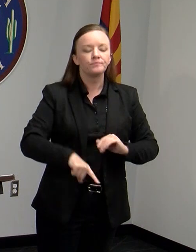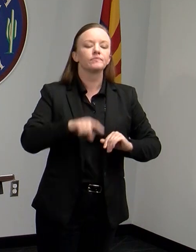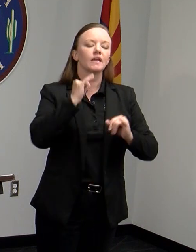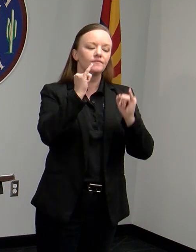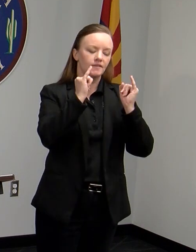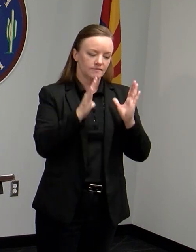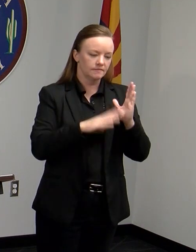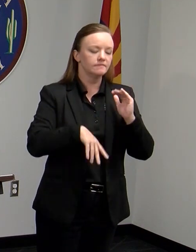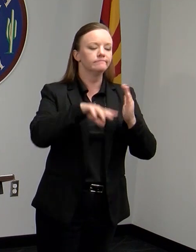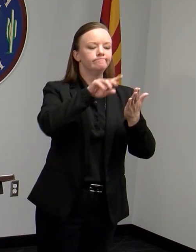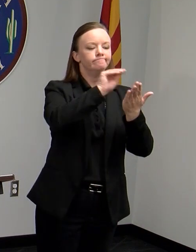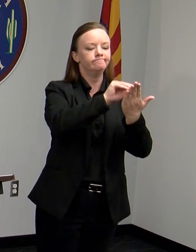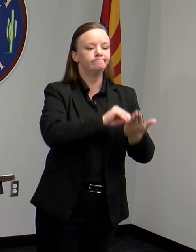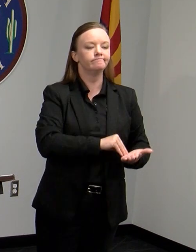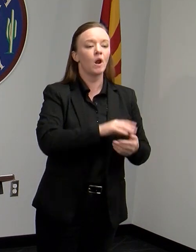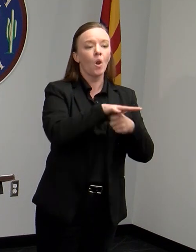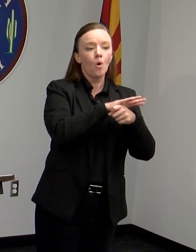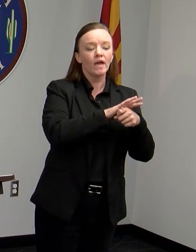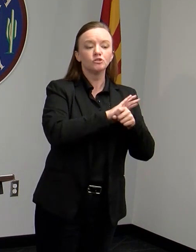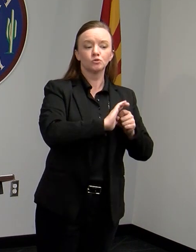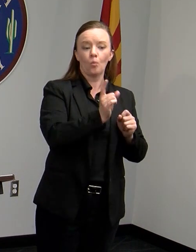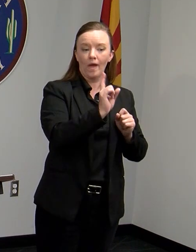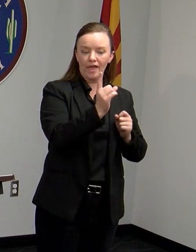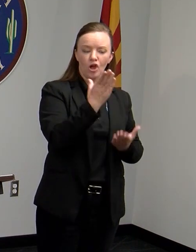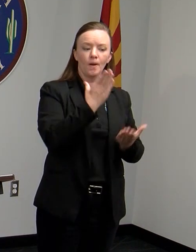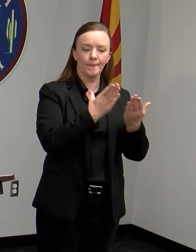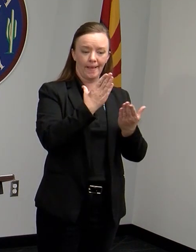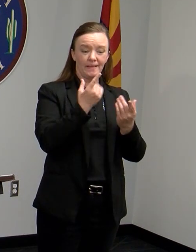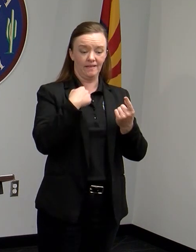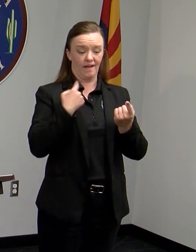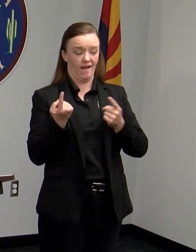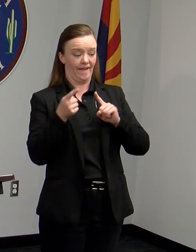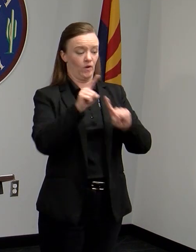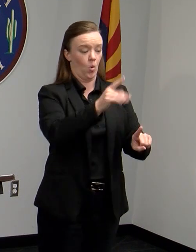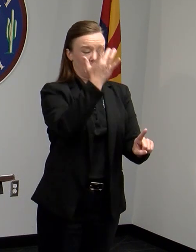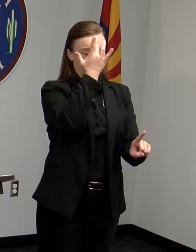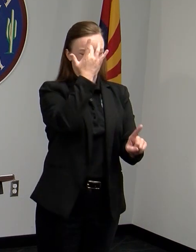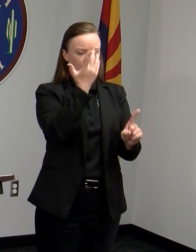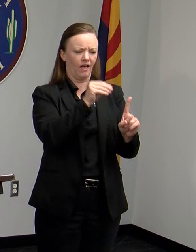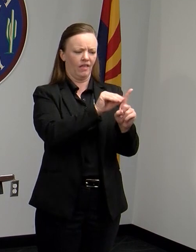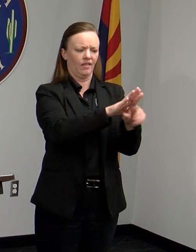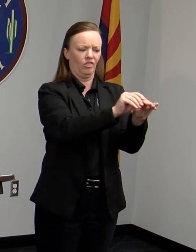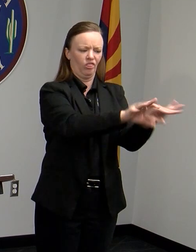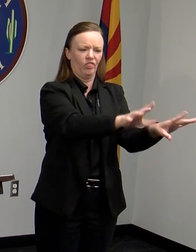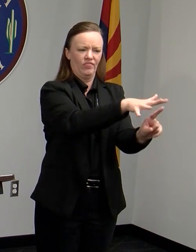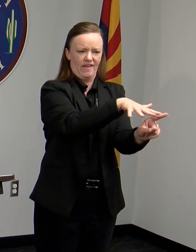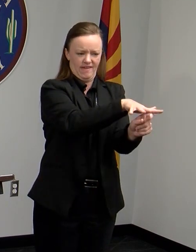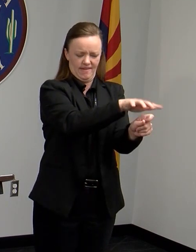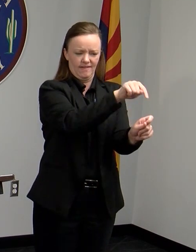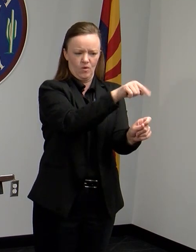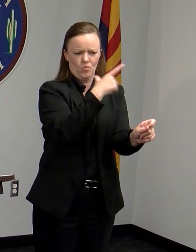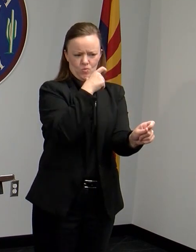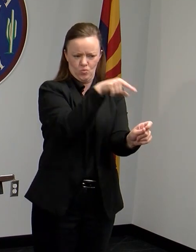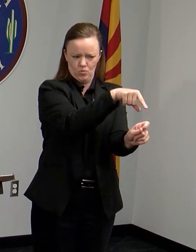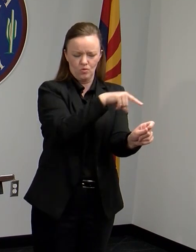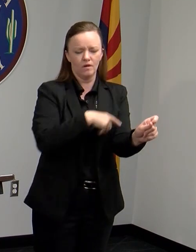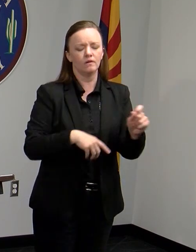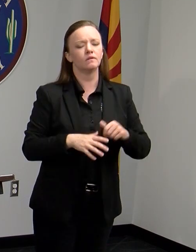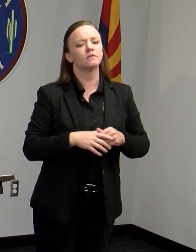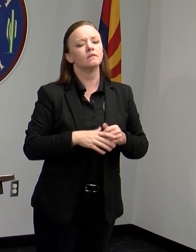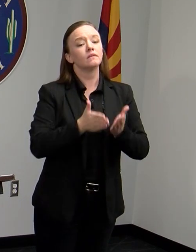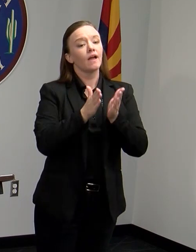all of the locations of all the people who could have been exposed while the person was infectious. And they asked the case to provide